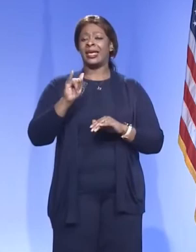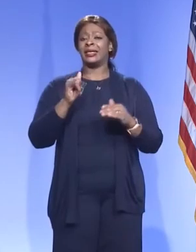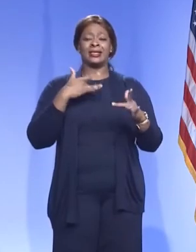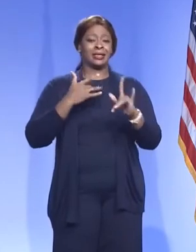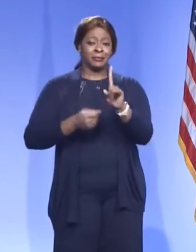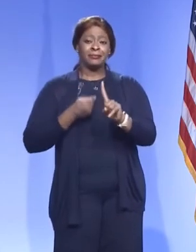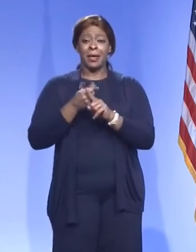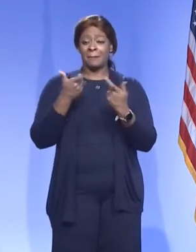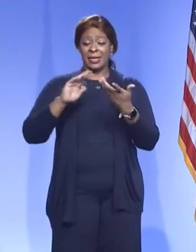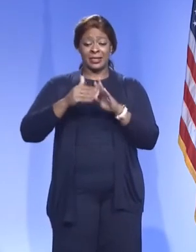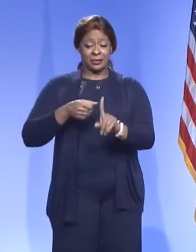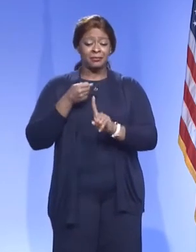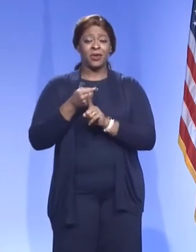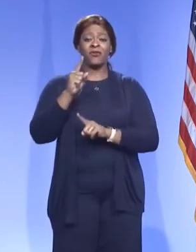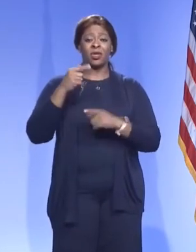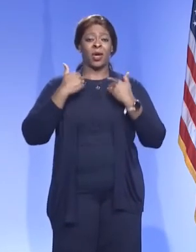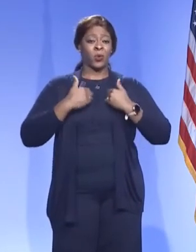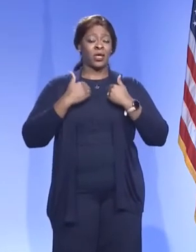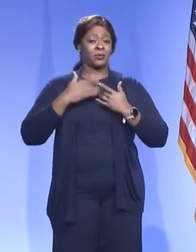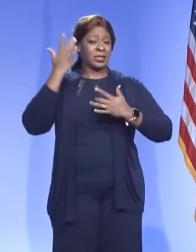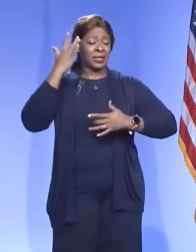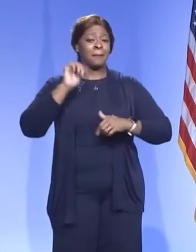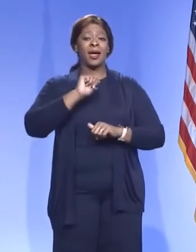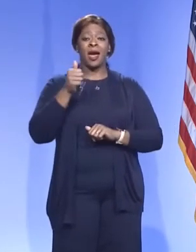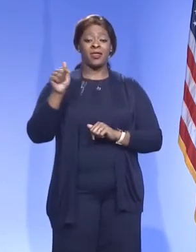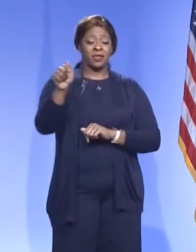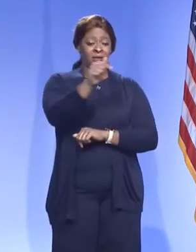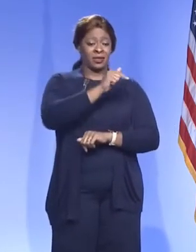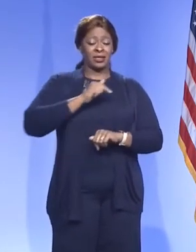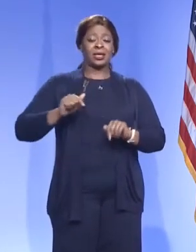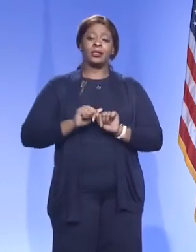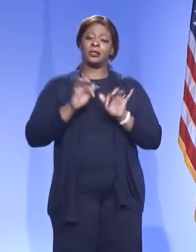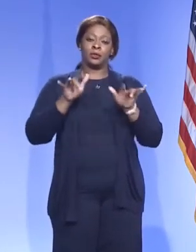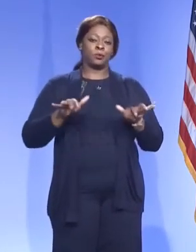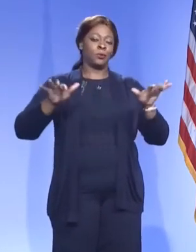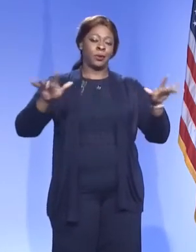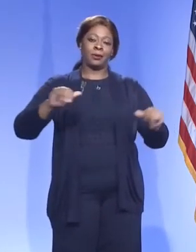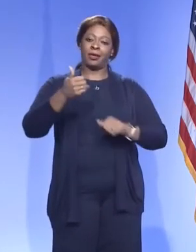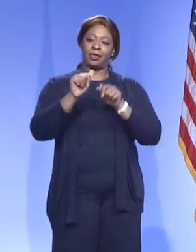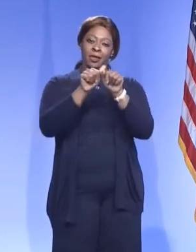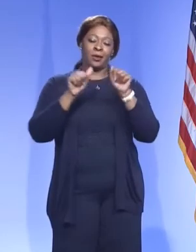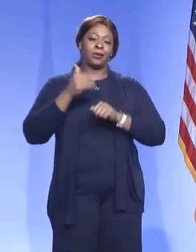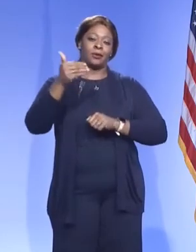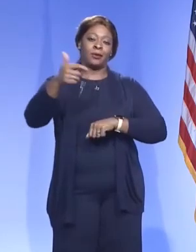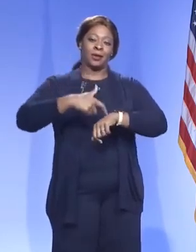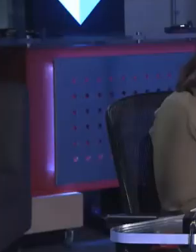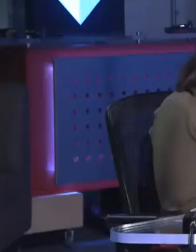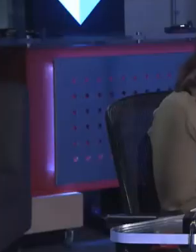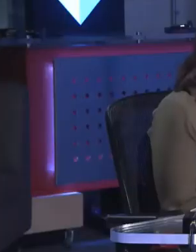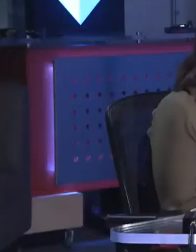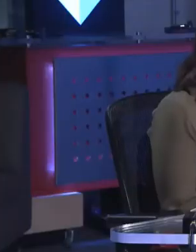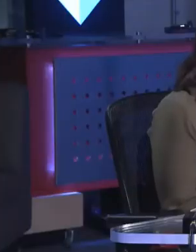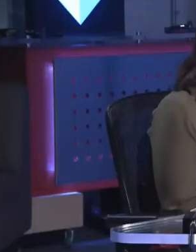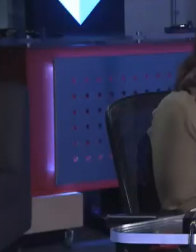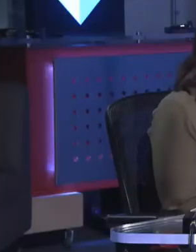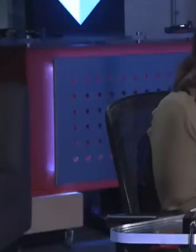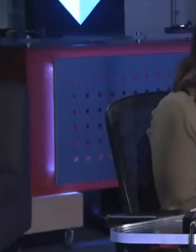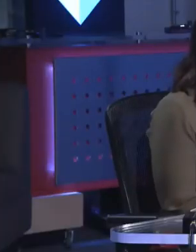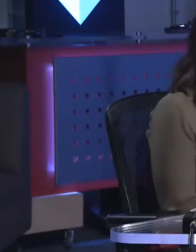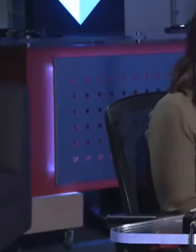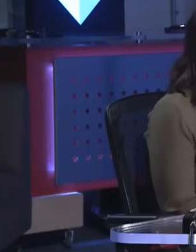West Tennessee in general, all of the counties in western Tennessee are showing evidence of active transmission in